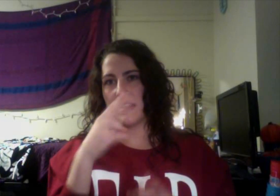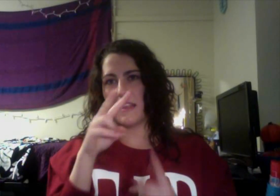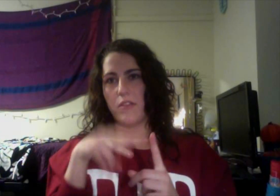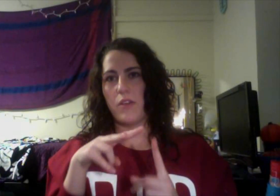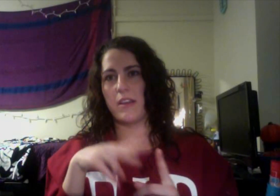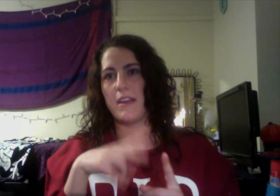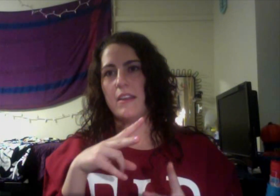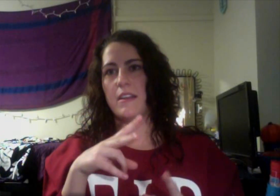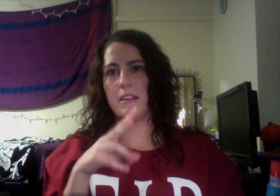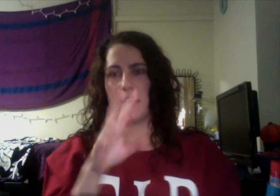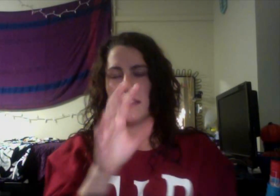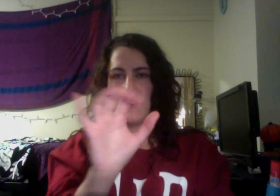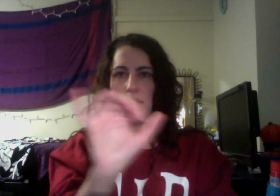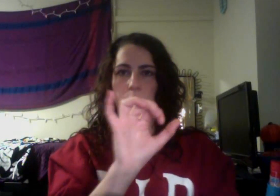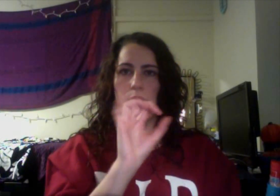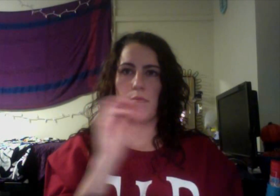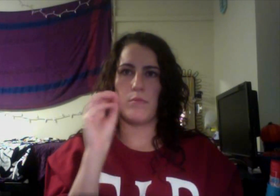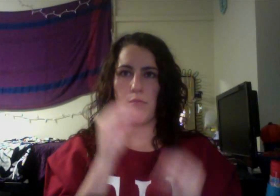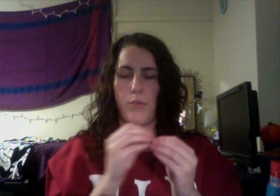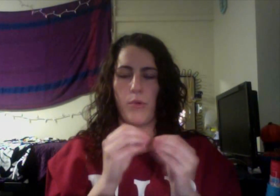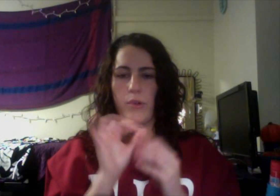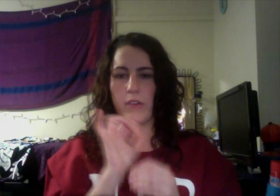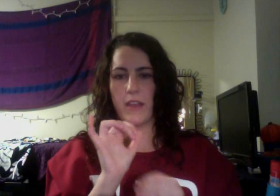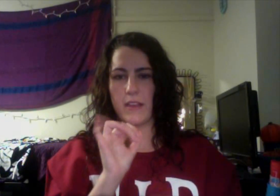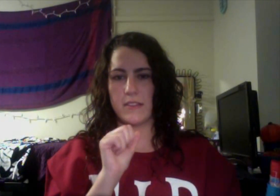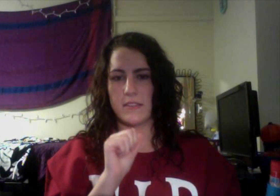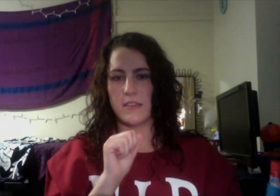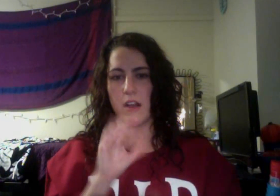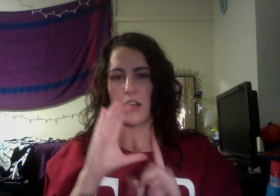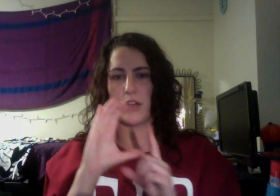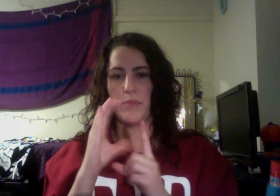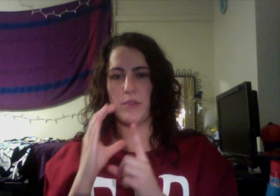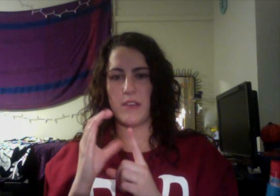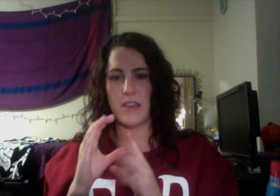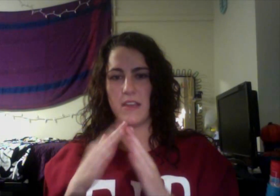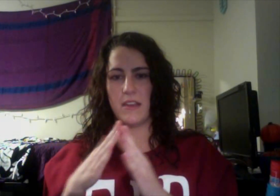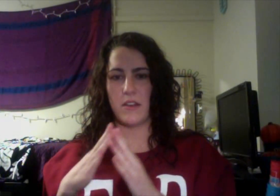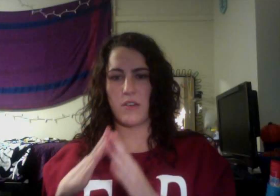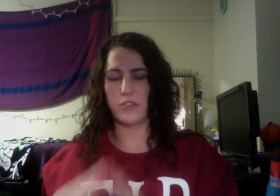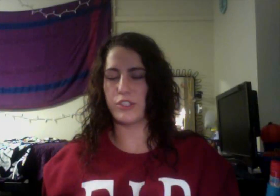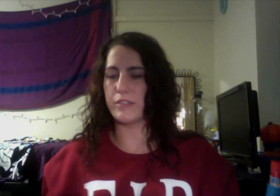look at it more like it's a community and a culture.